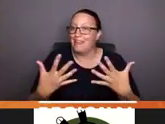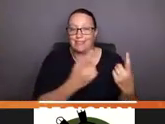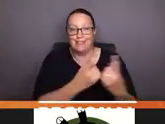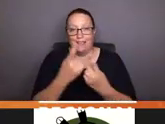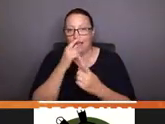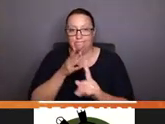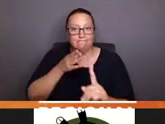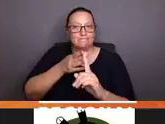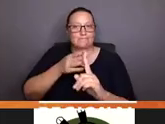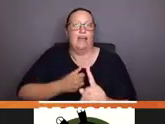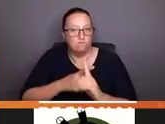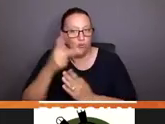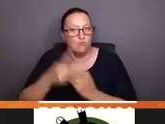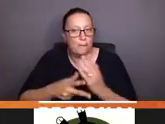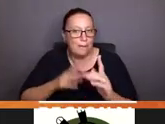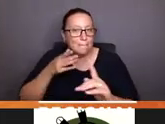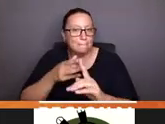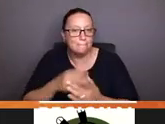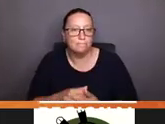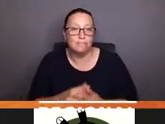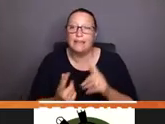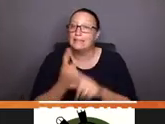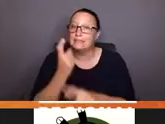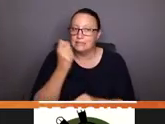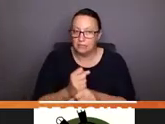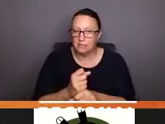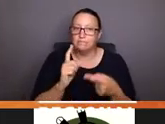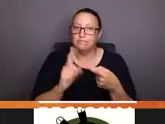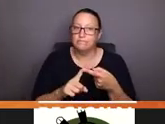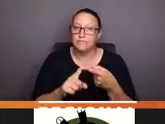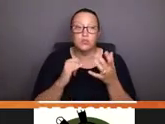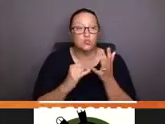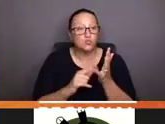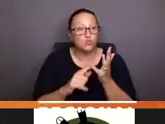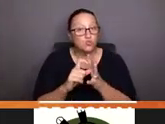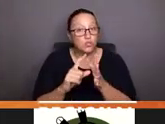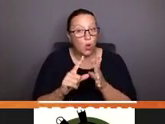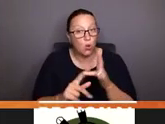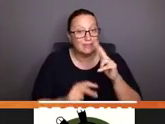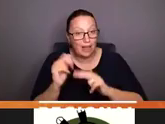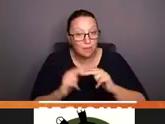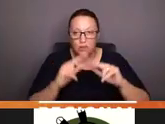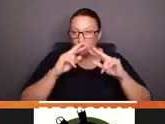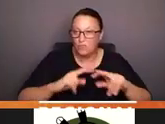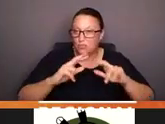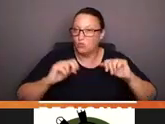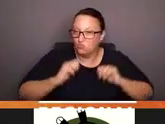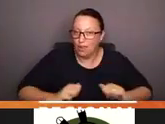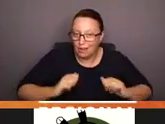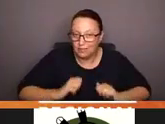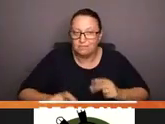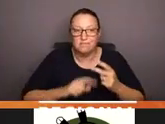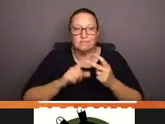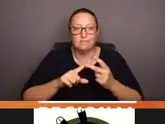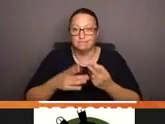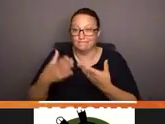program. Examples of eligible activities include studio development, research or training,